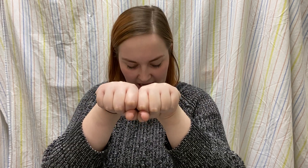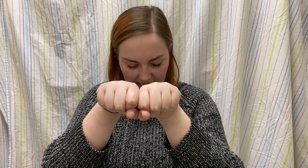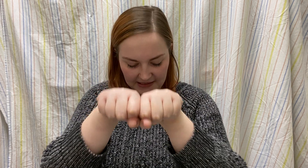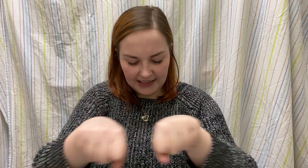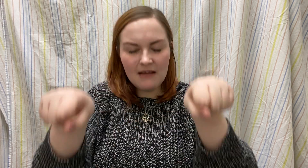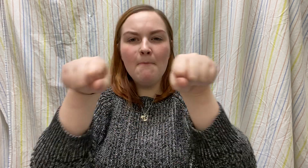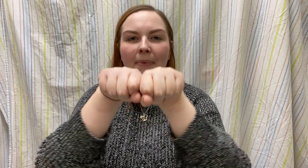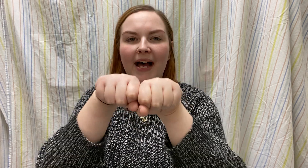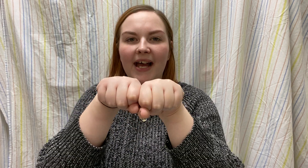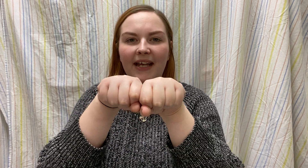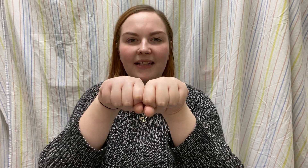Say bye.